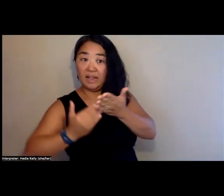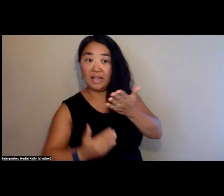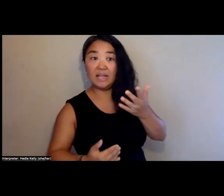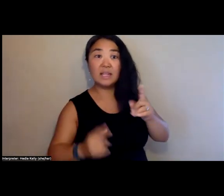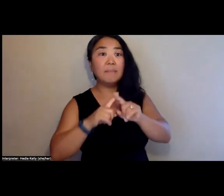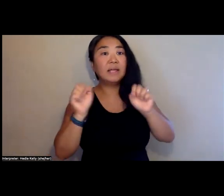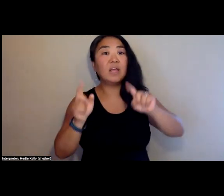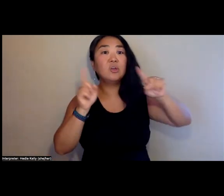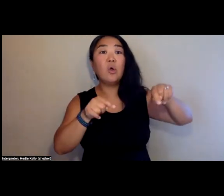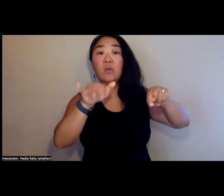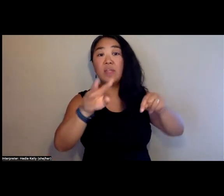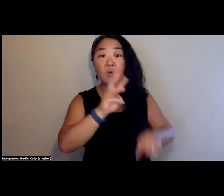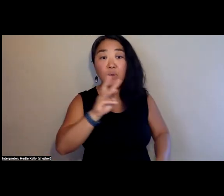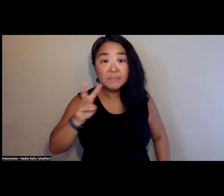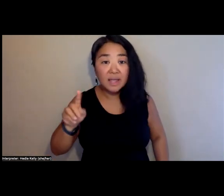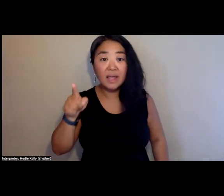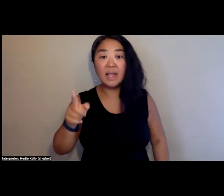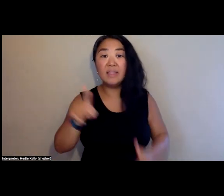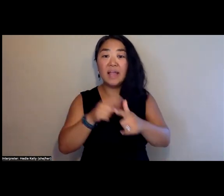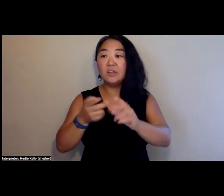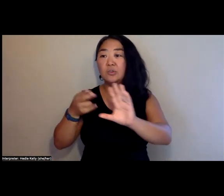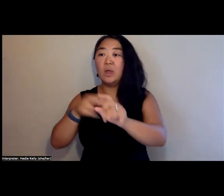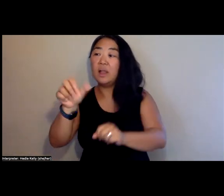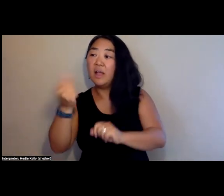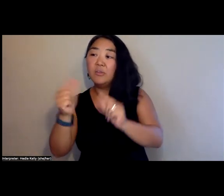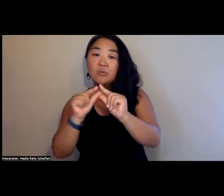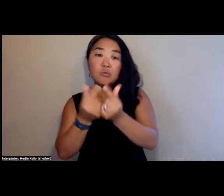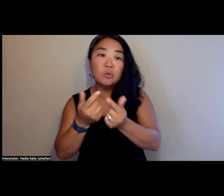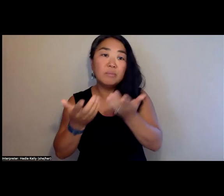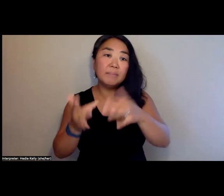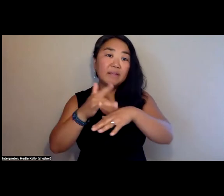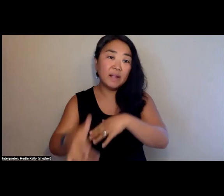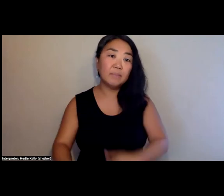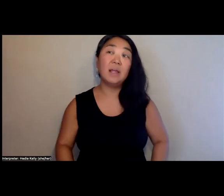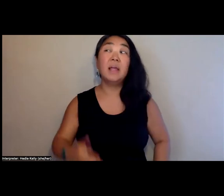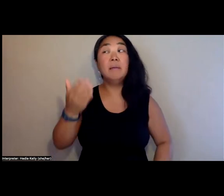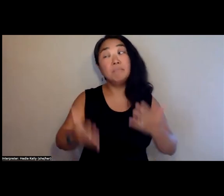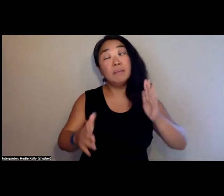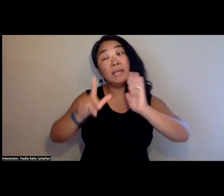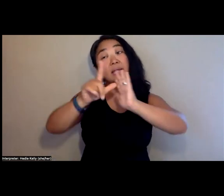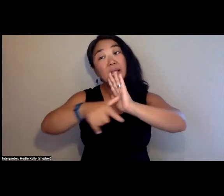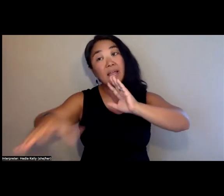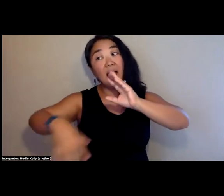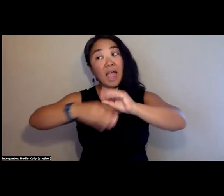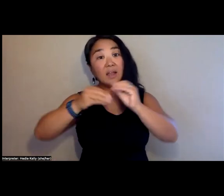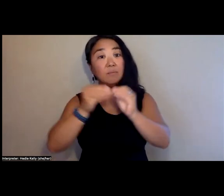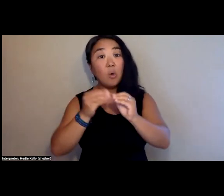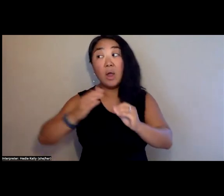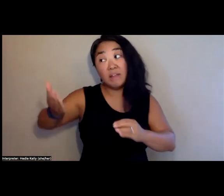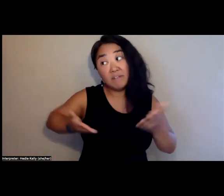walkaroundphiladelphia.com website and hop on any of the other groups that are available. We may add some more if you invite your friends, which please